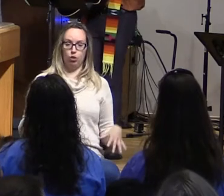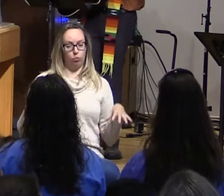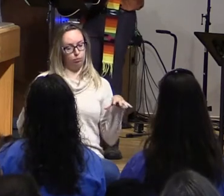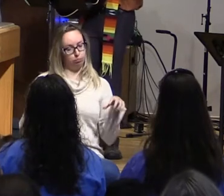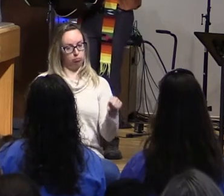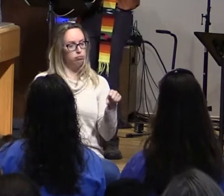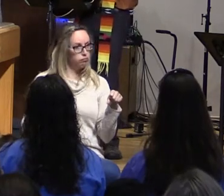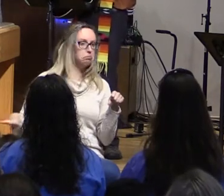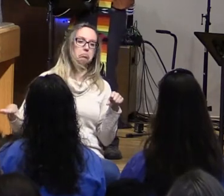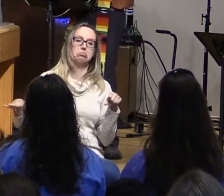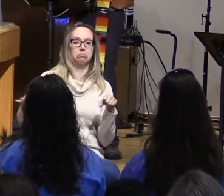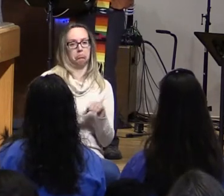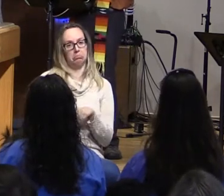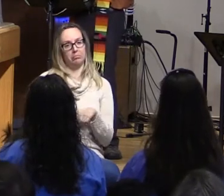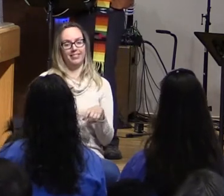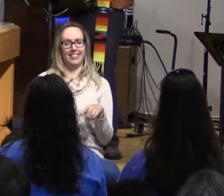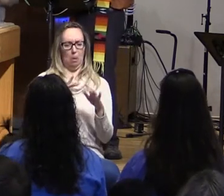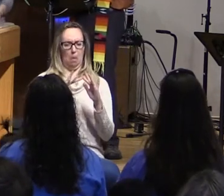camp